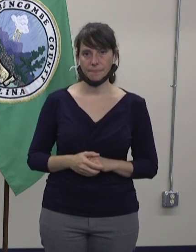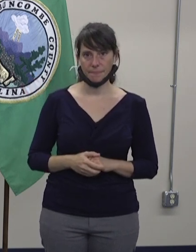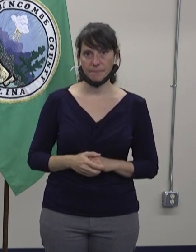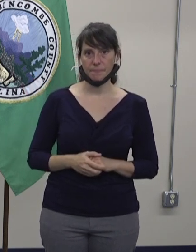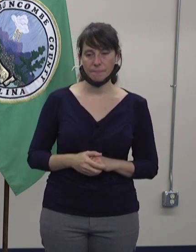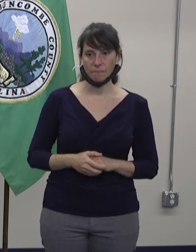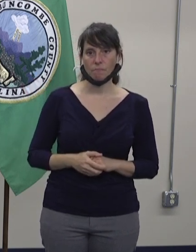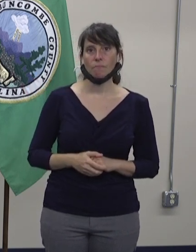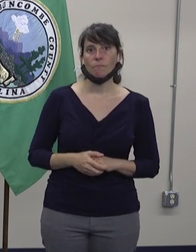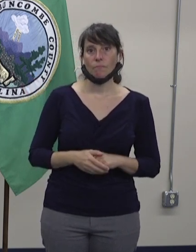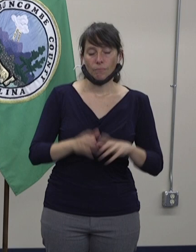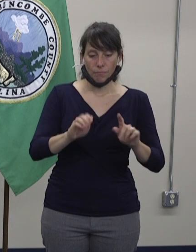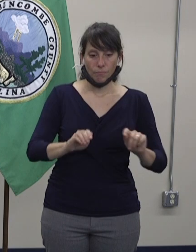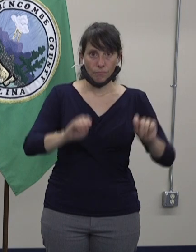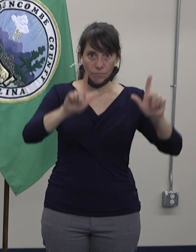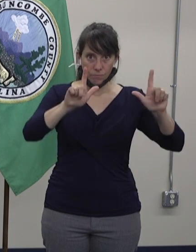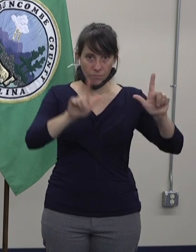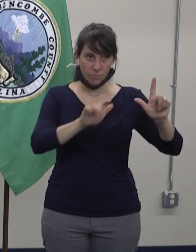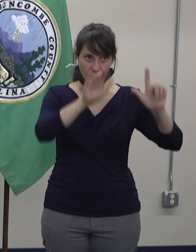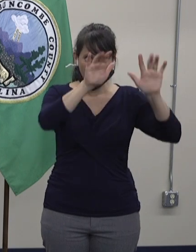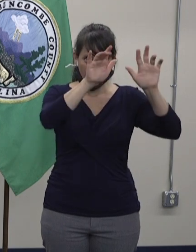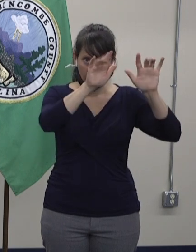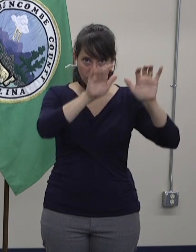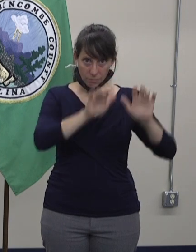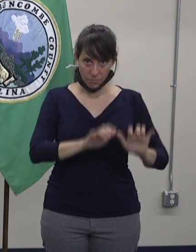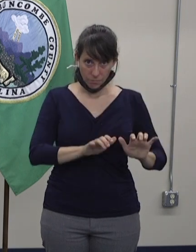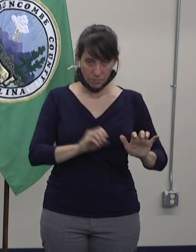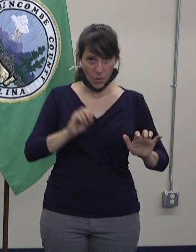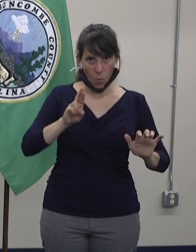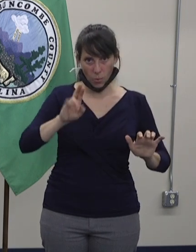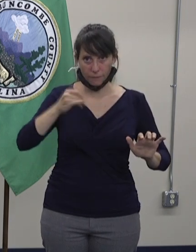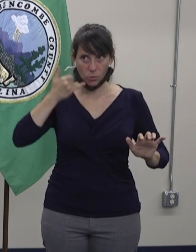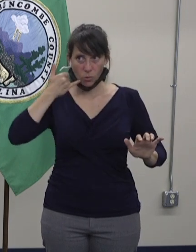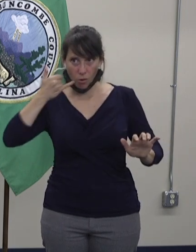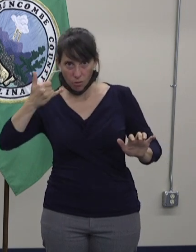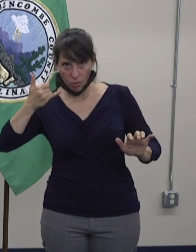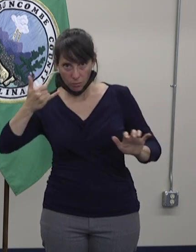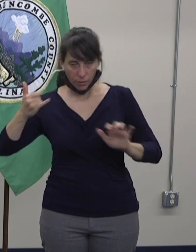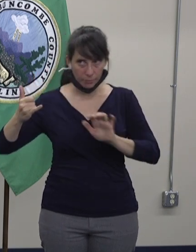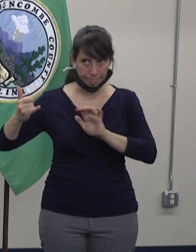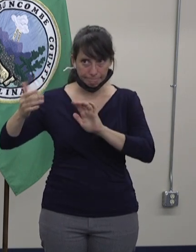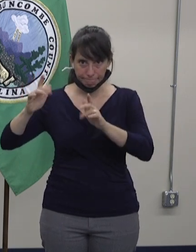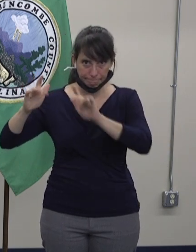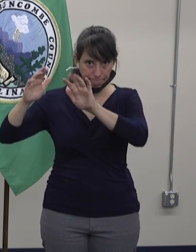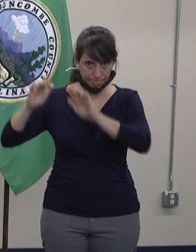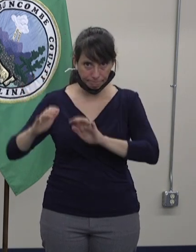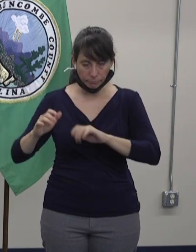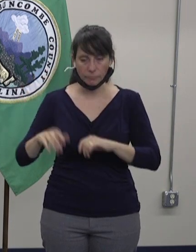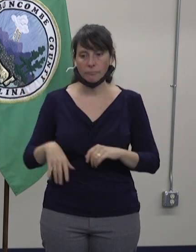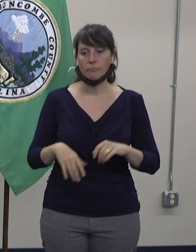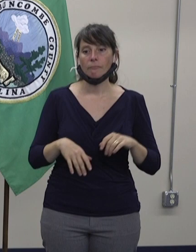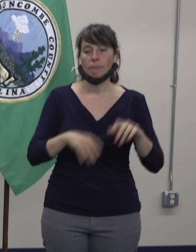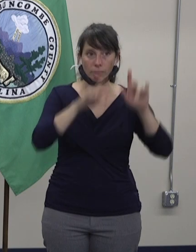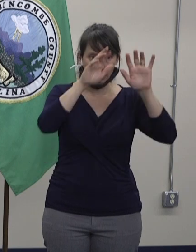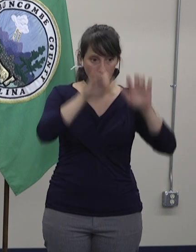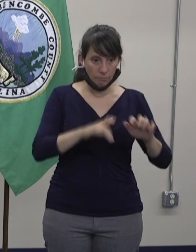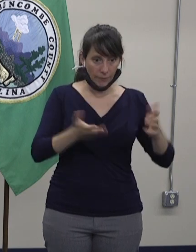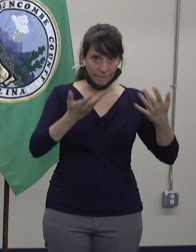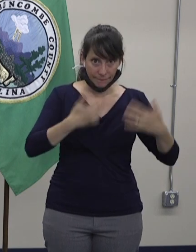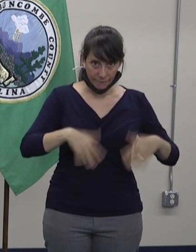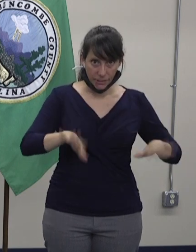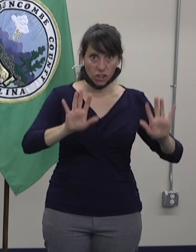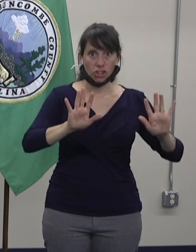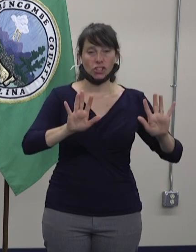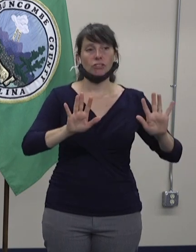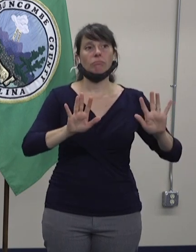Once you complete the self-checker online or over the phone and get registered, and your answers indicate